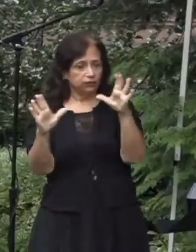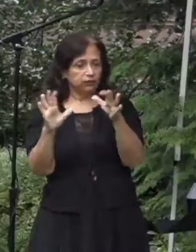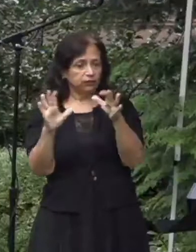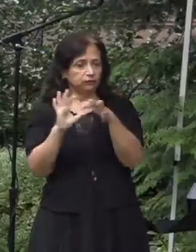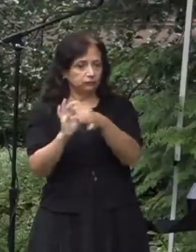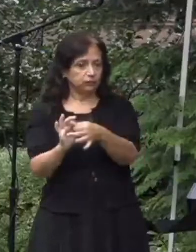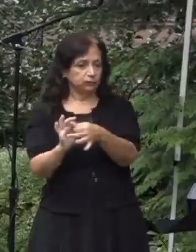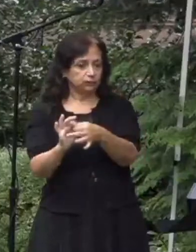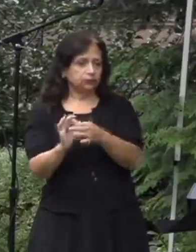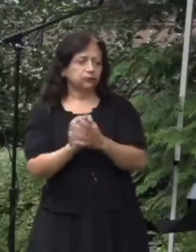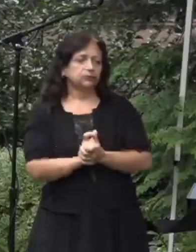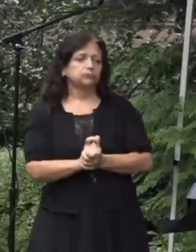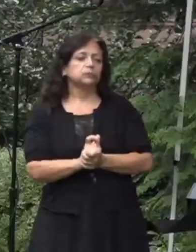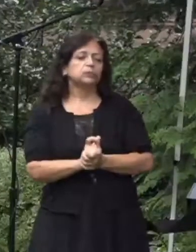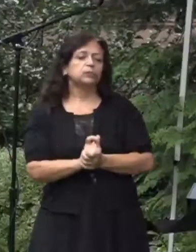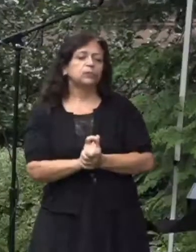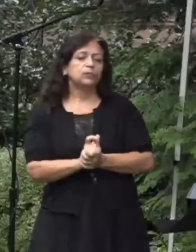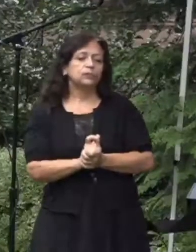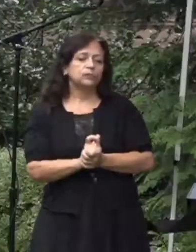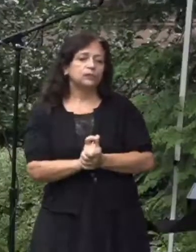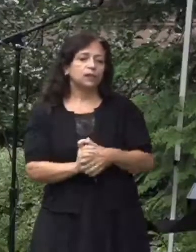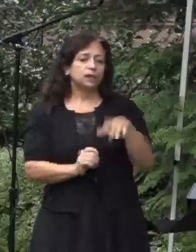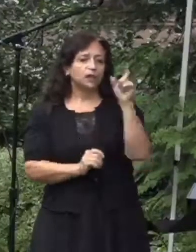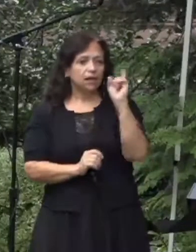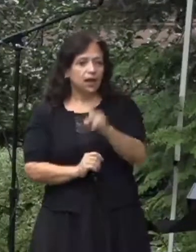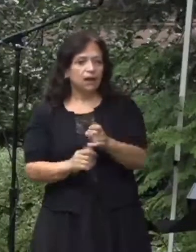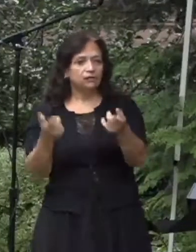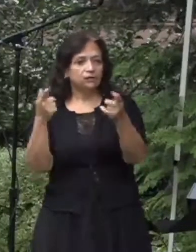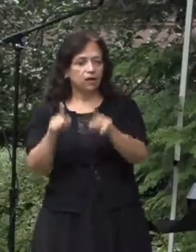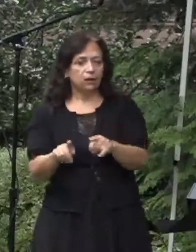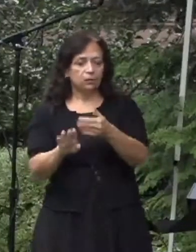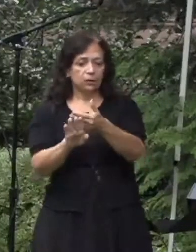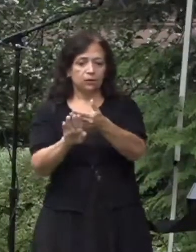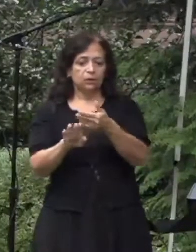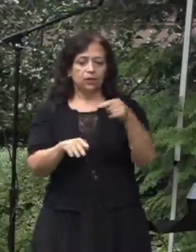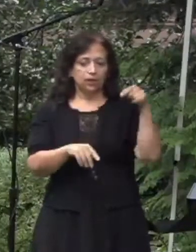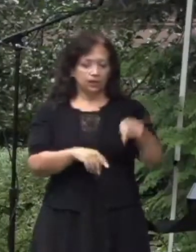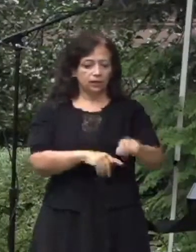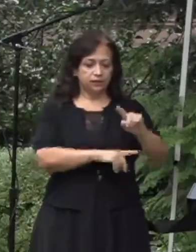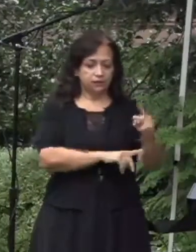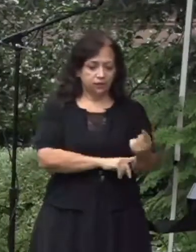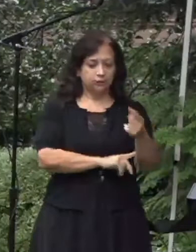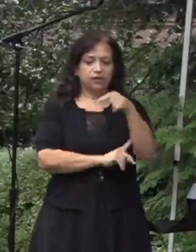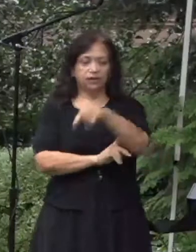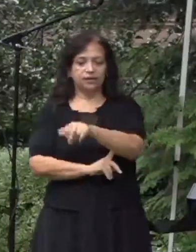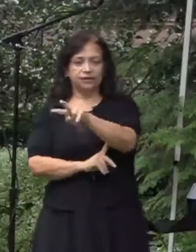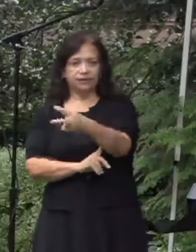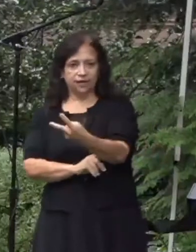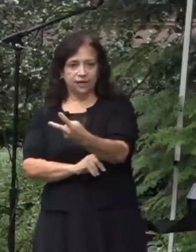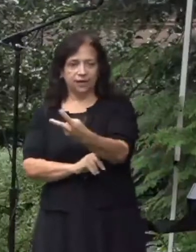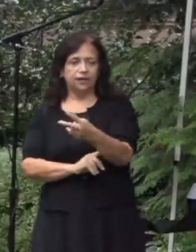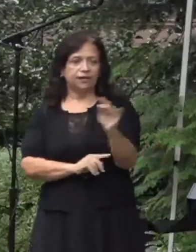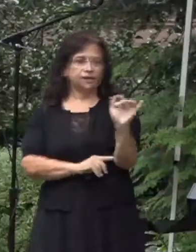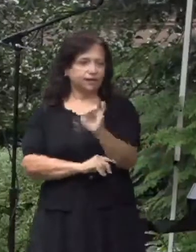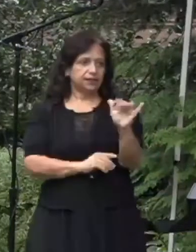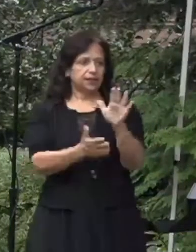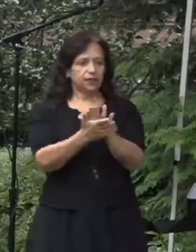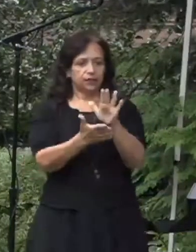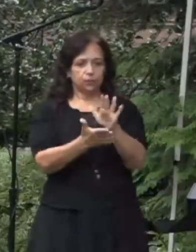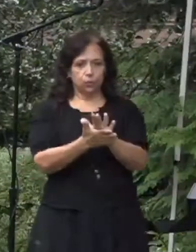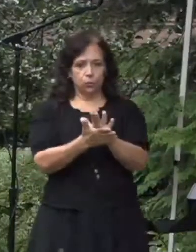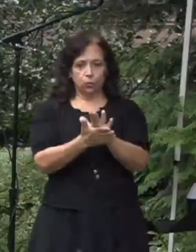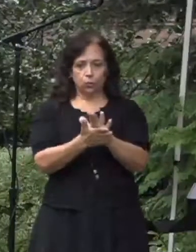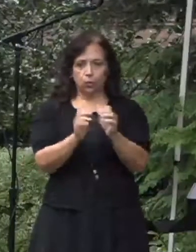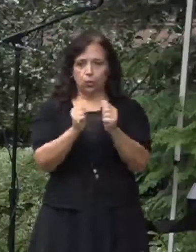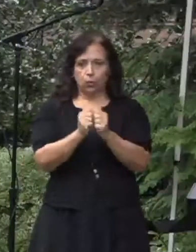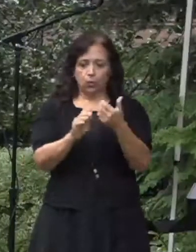it. This has to happen before this. So it's sort of like in school,